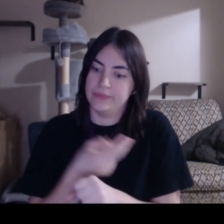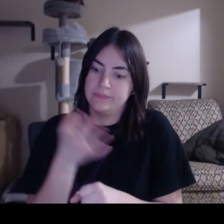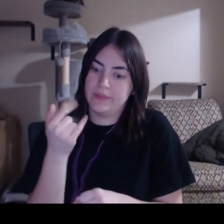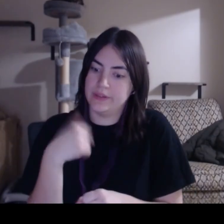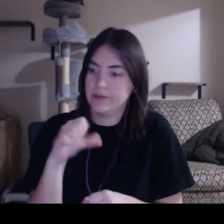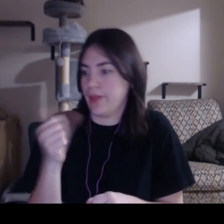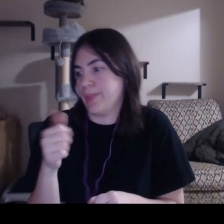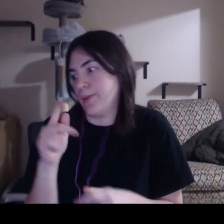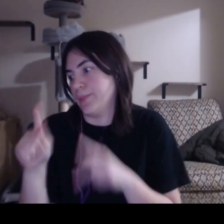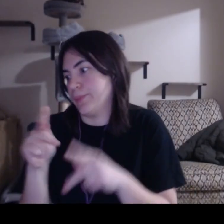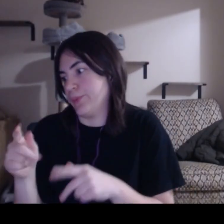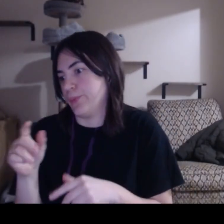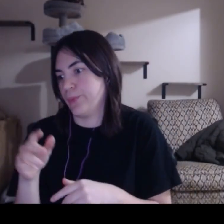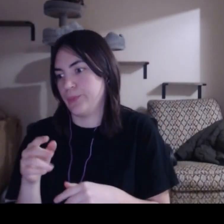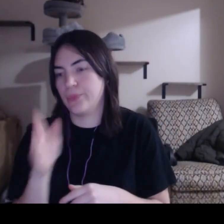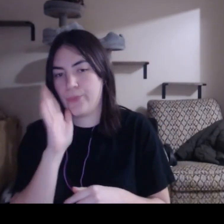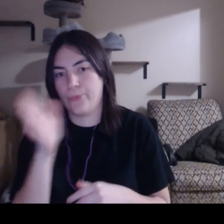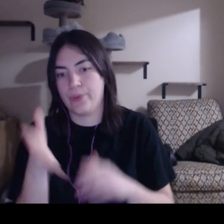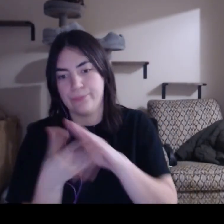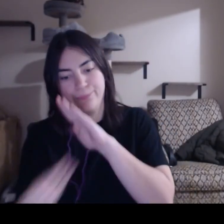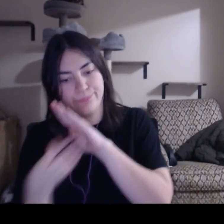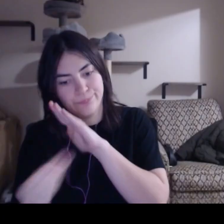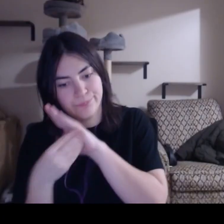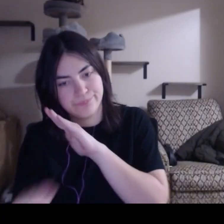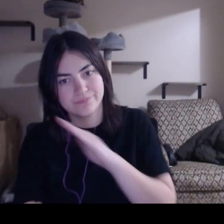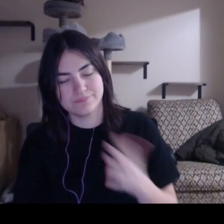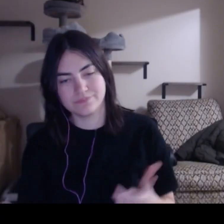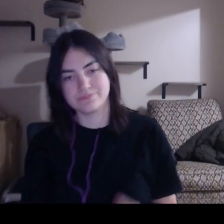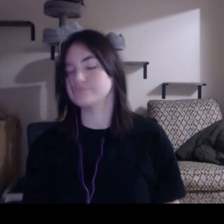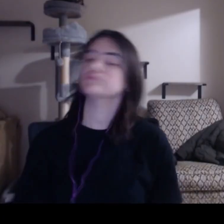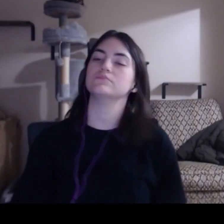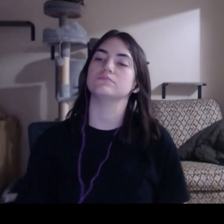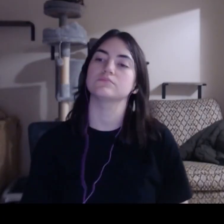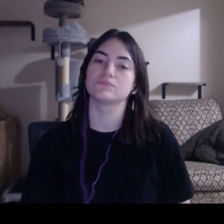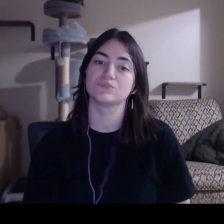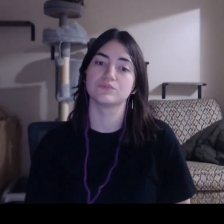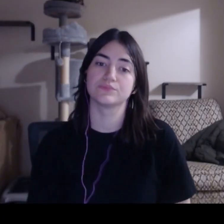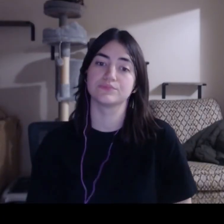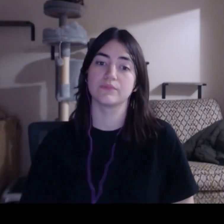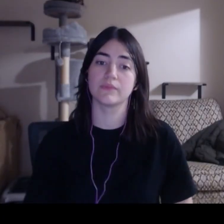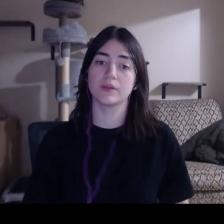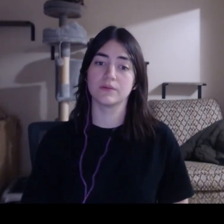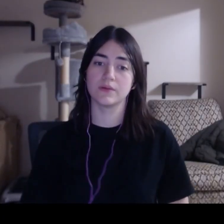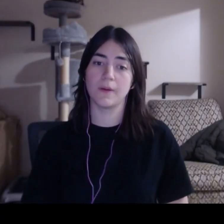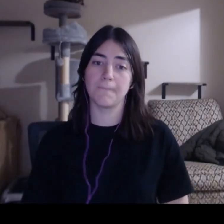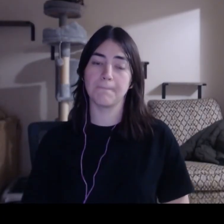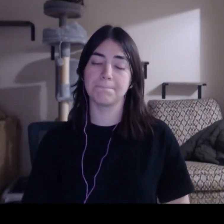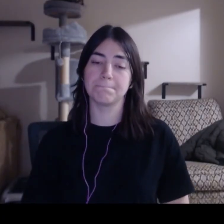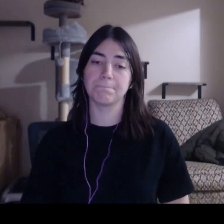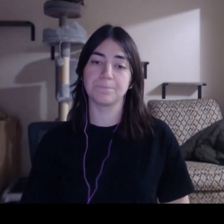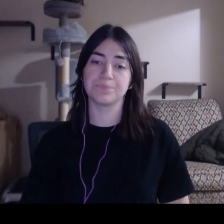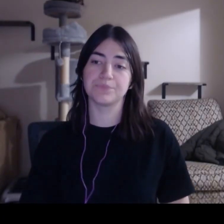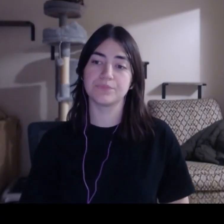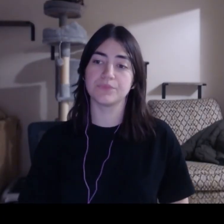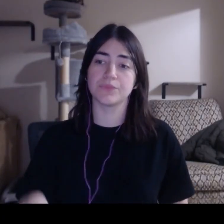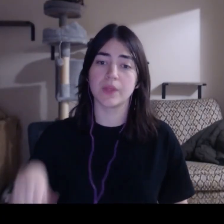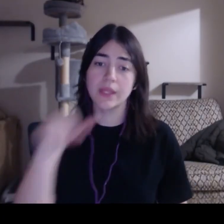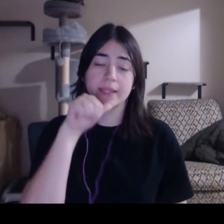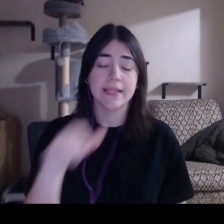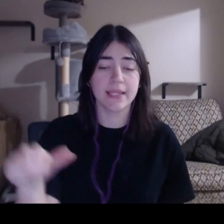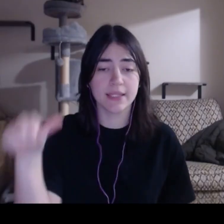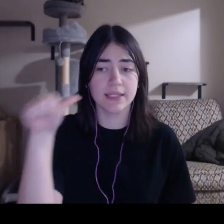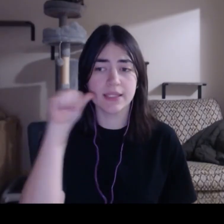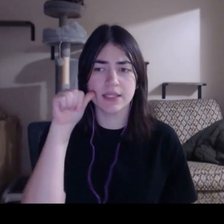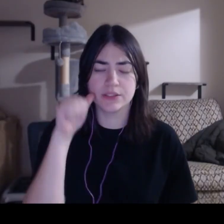I've used this for lots of things. He's saying something, she's thinking something. So introducing lots of things. Yesterday I was doing this course on